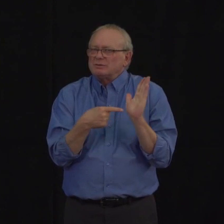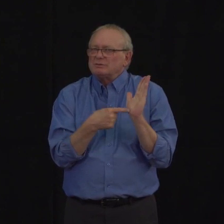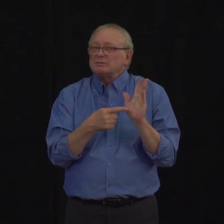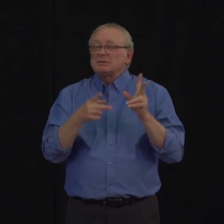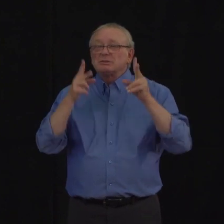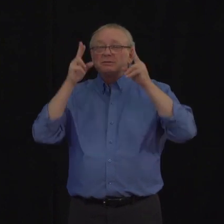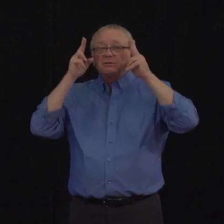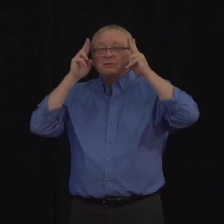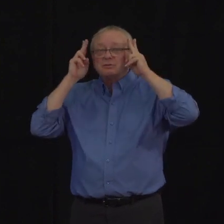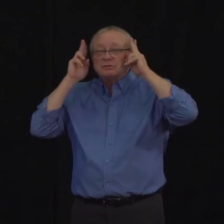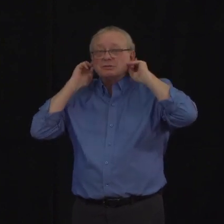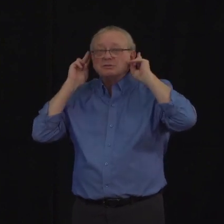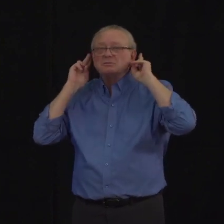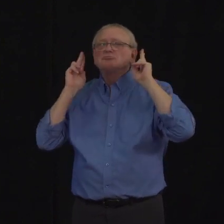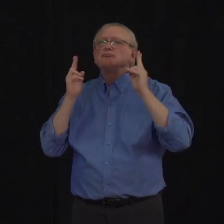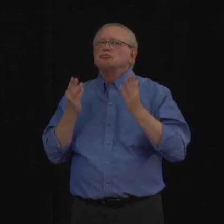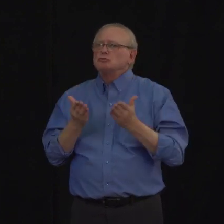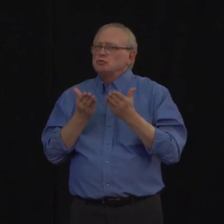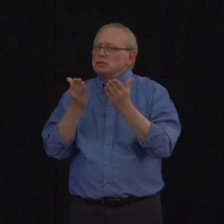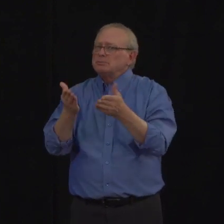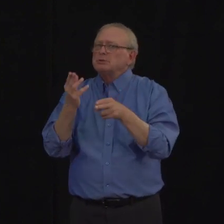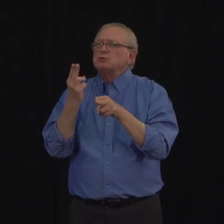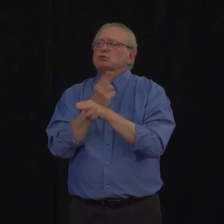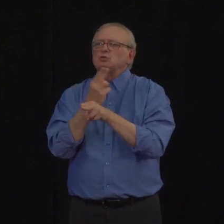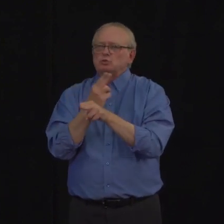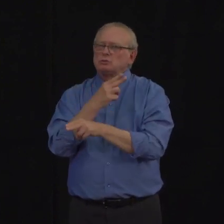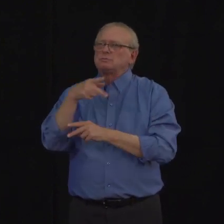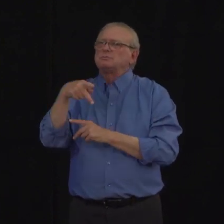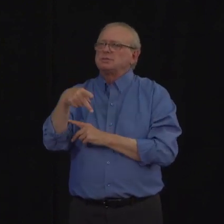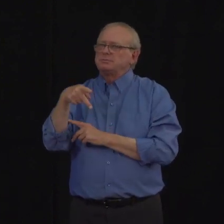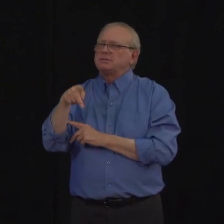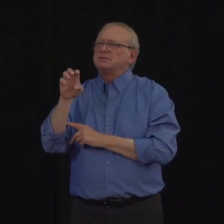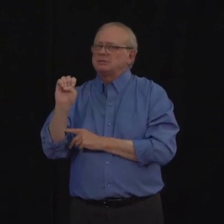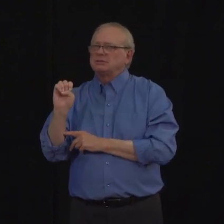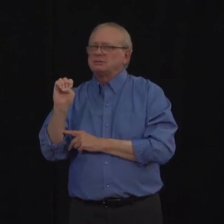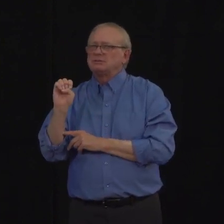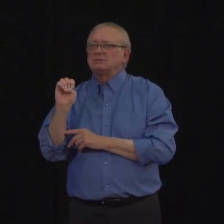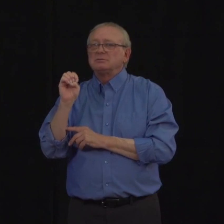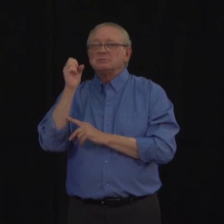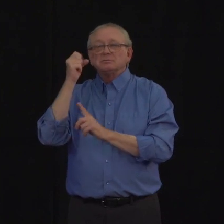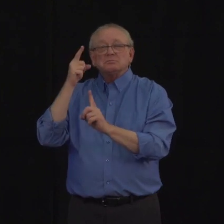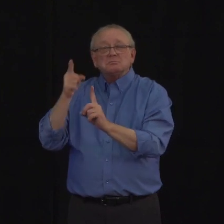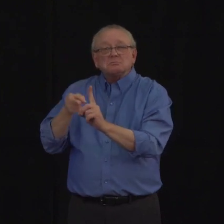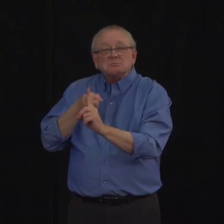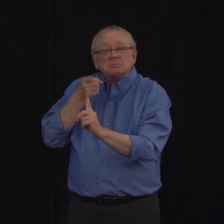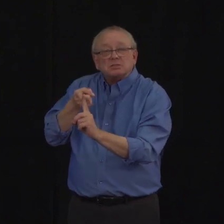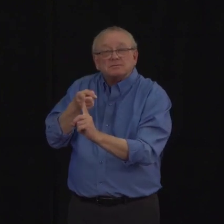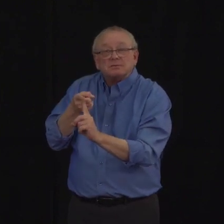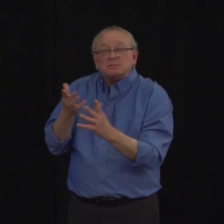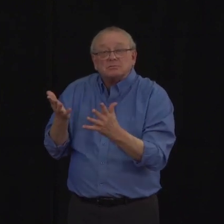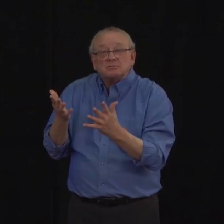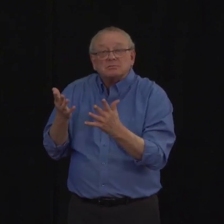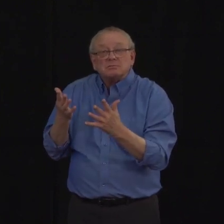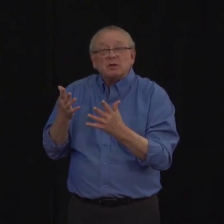the requirement, actually the specific requirement there is for blow drying, actually. If a stylist is using a